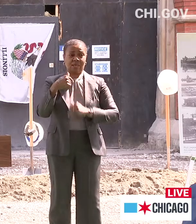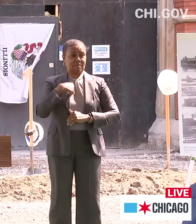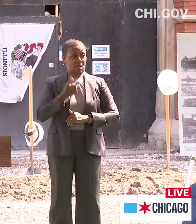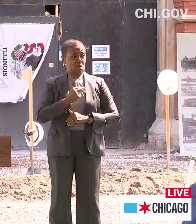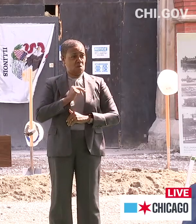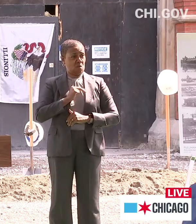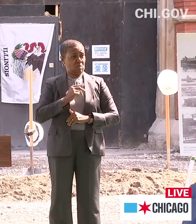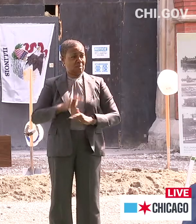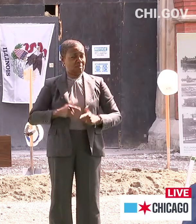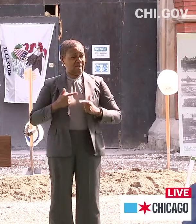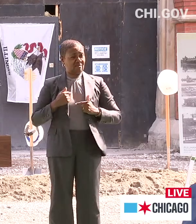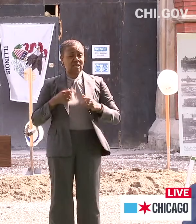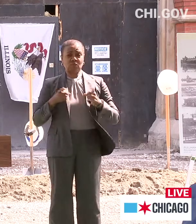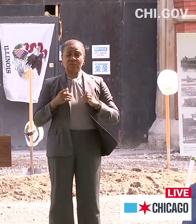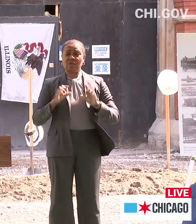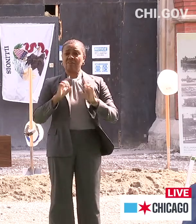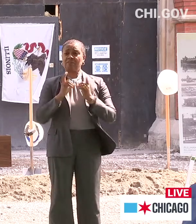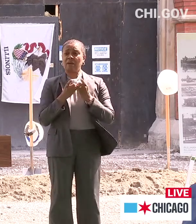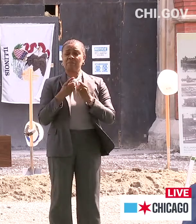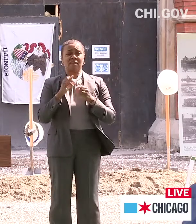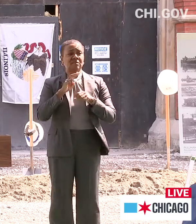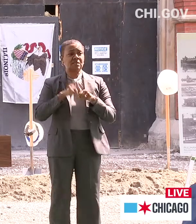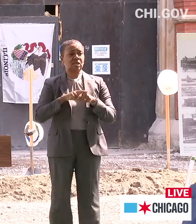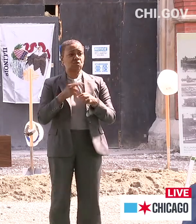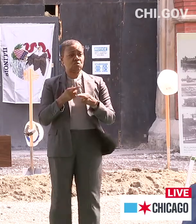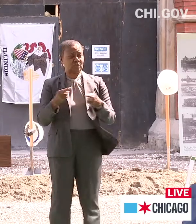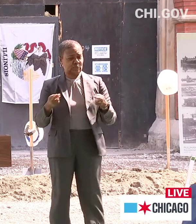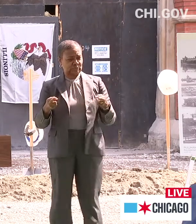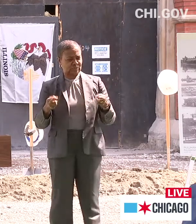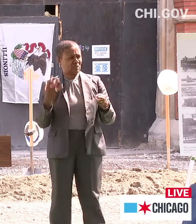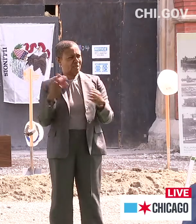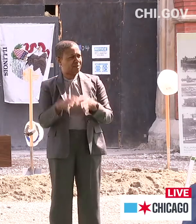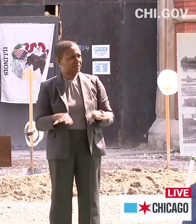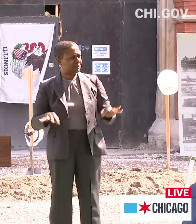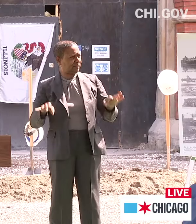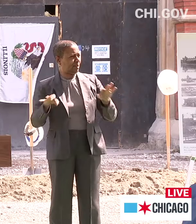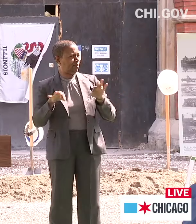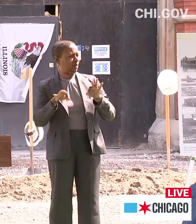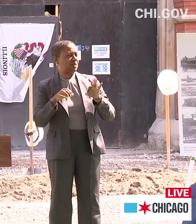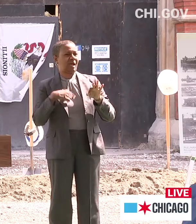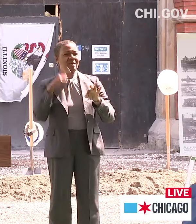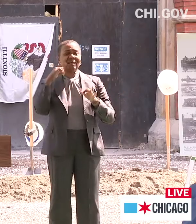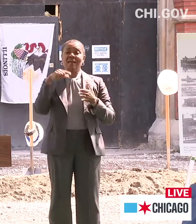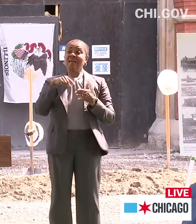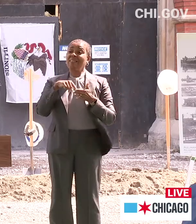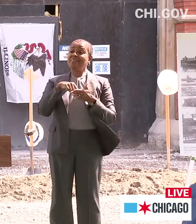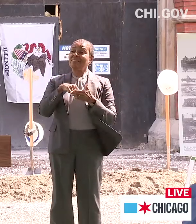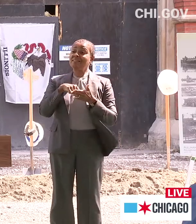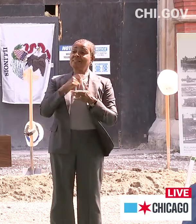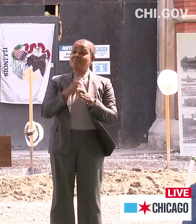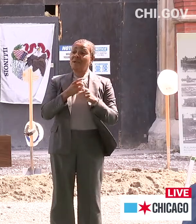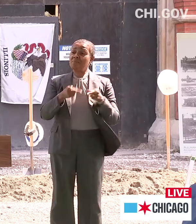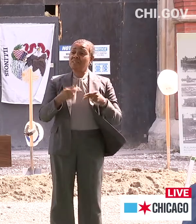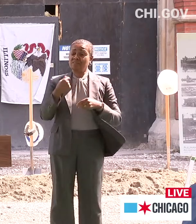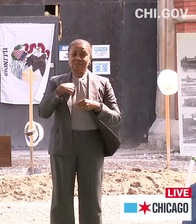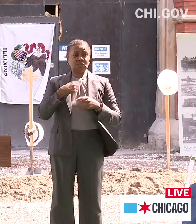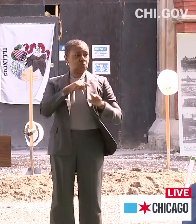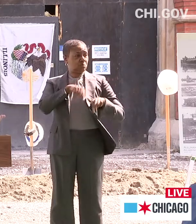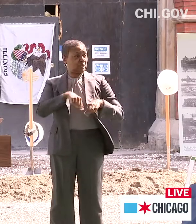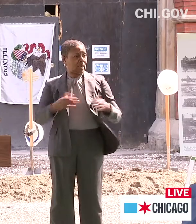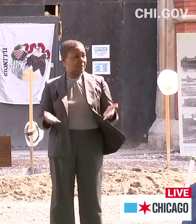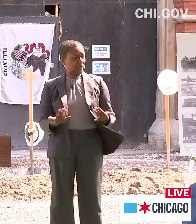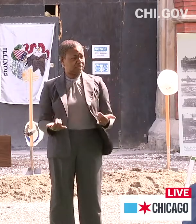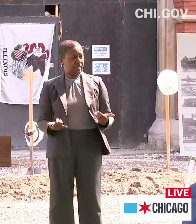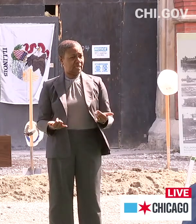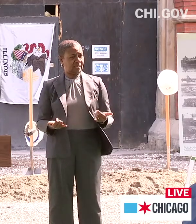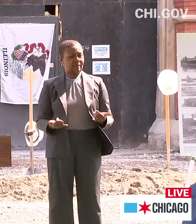personally as the director of the Department of Natural Resources. I too feel that this is the right place for me to be today. And I wouldn't